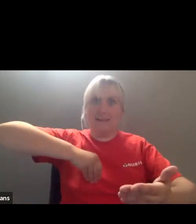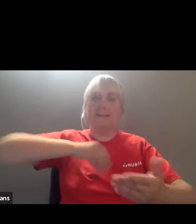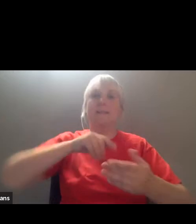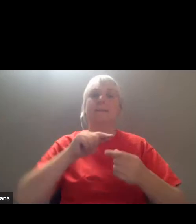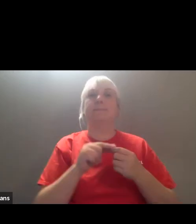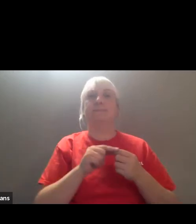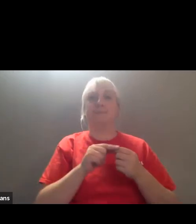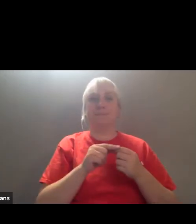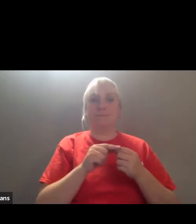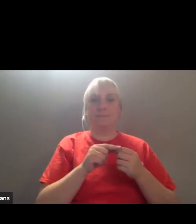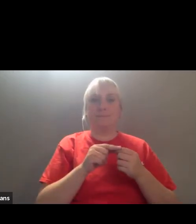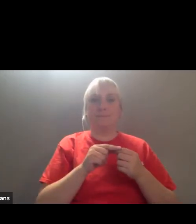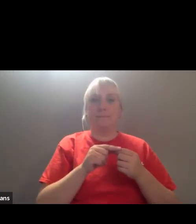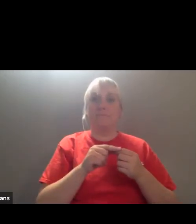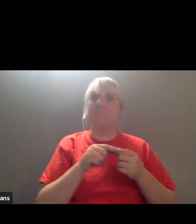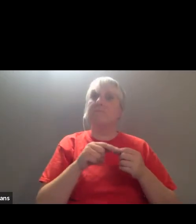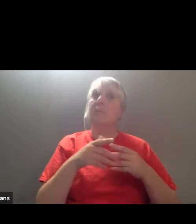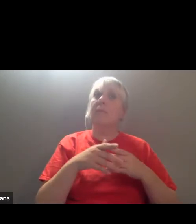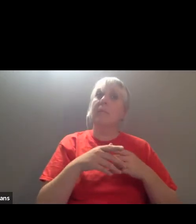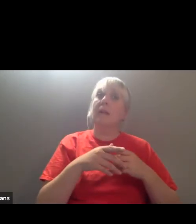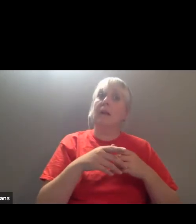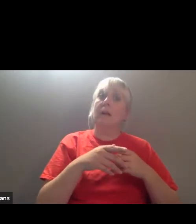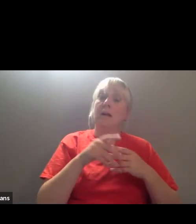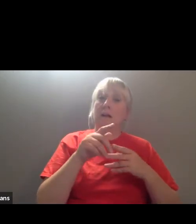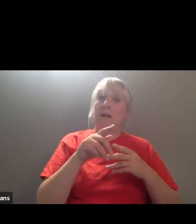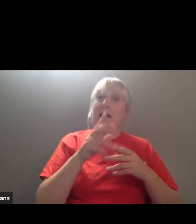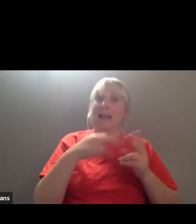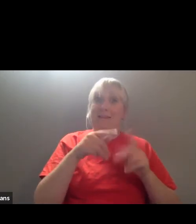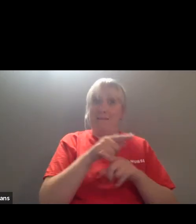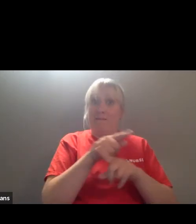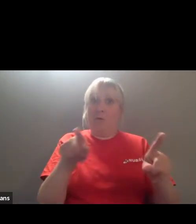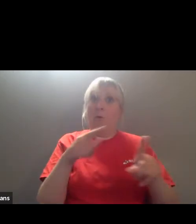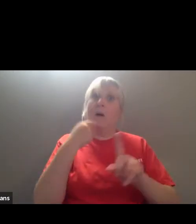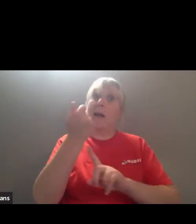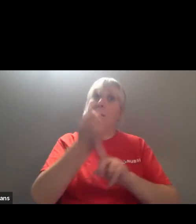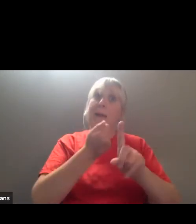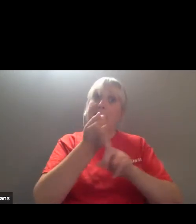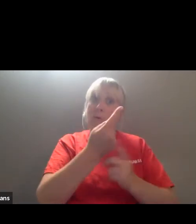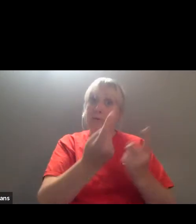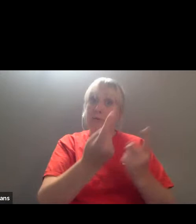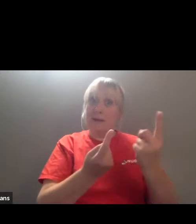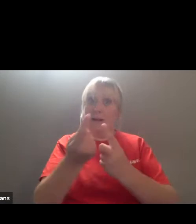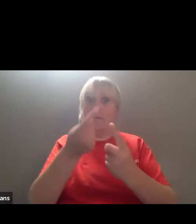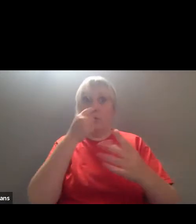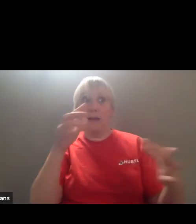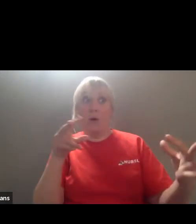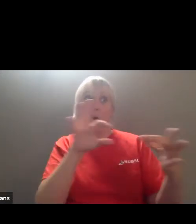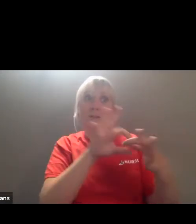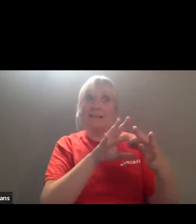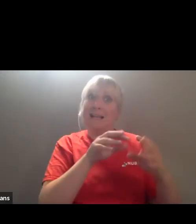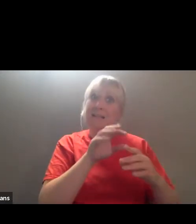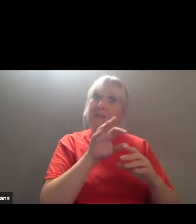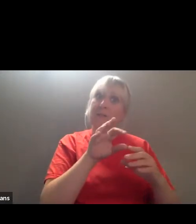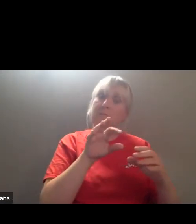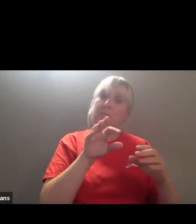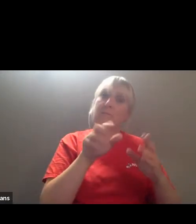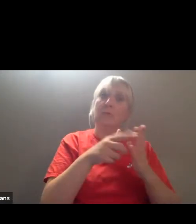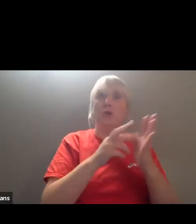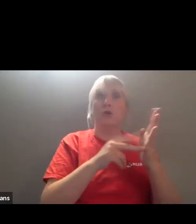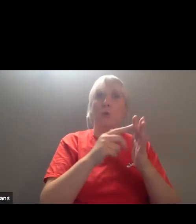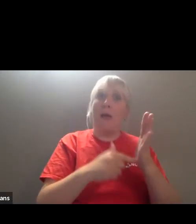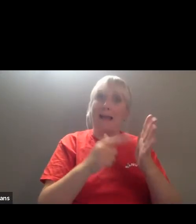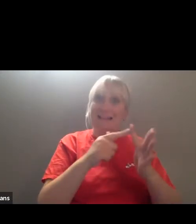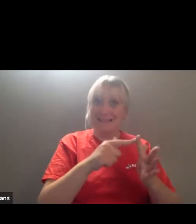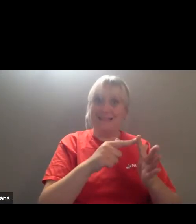campaigners, get in touch with Unite. They will provide materials as well as a guidance pack for lobbying MPs. People